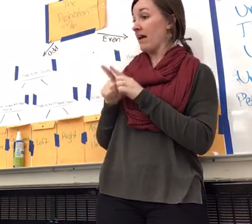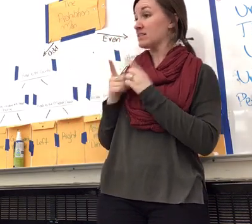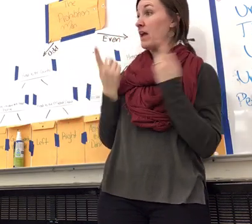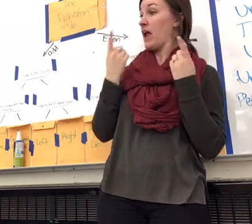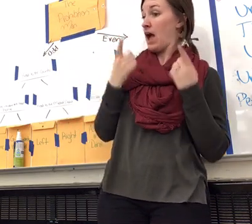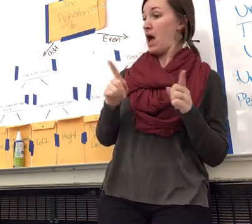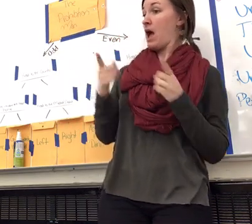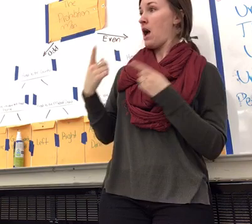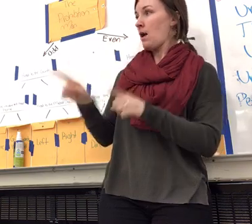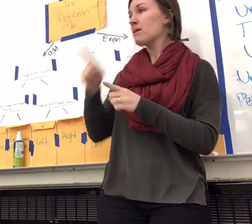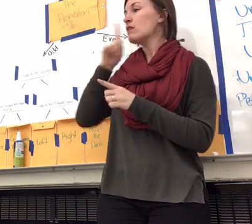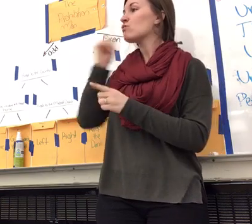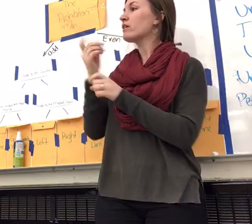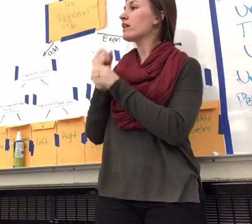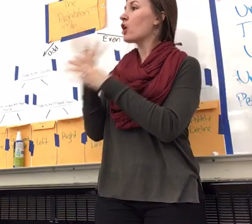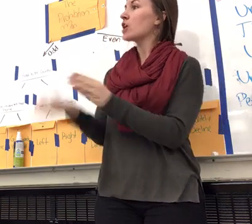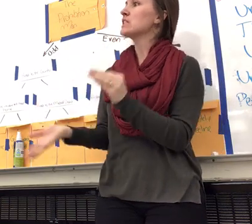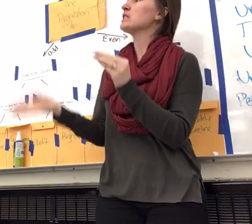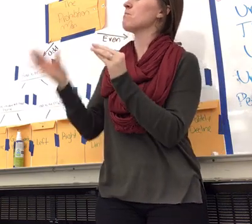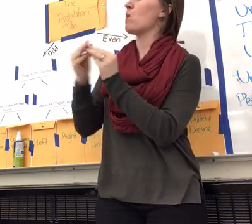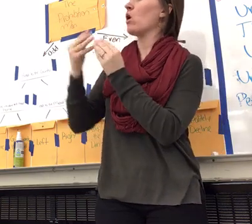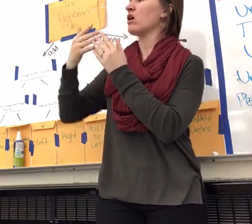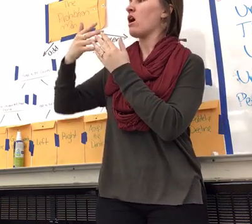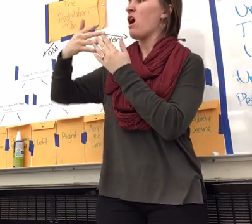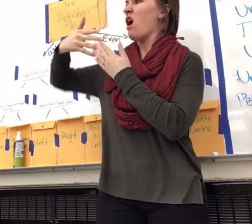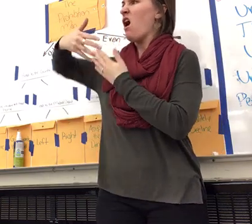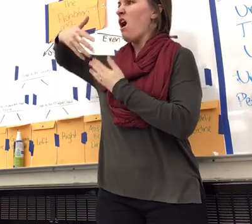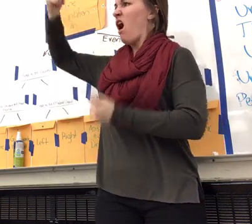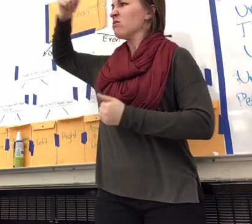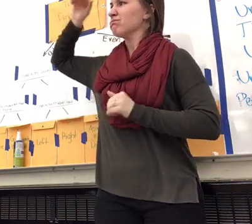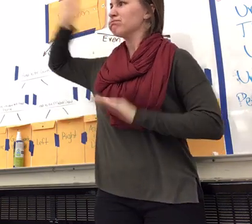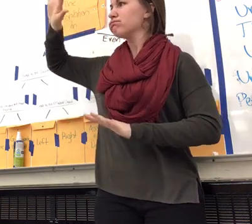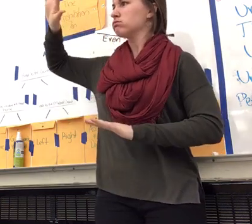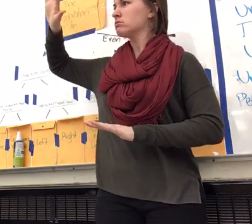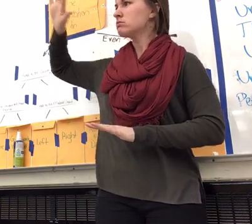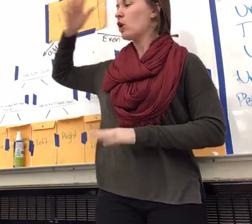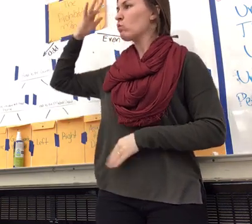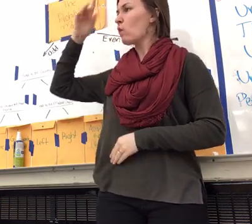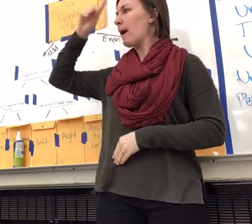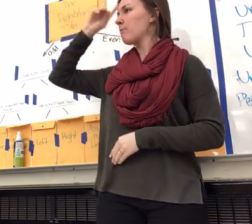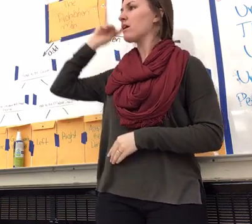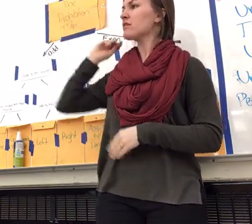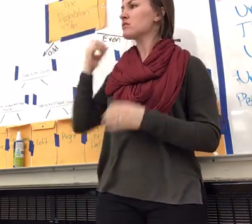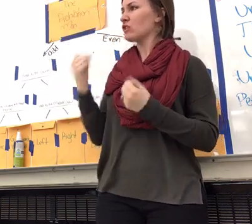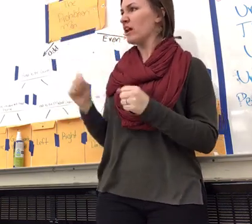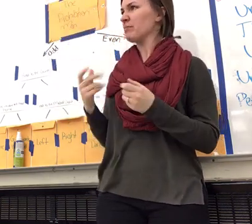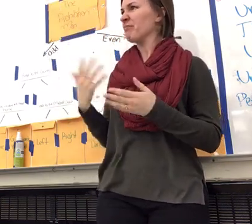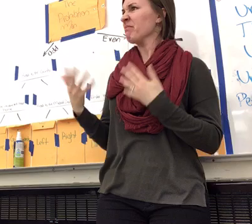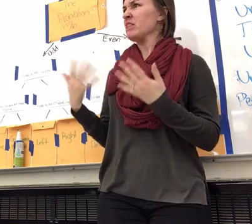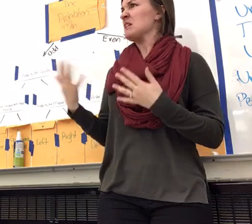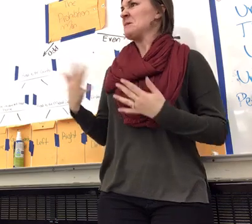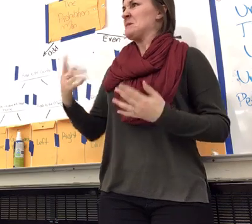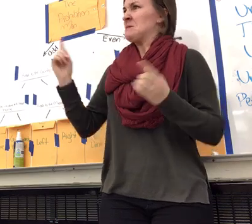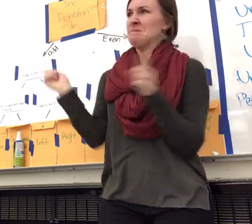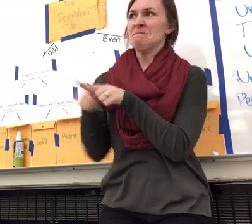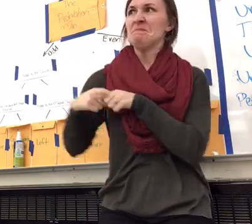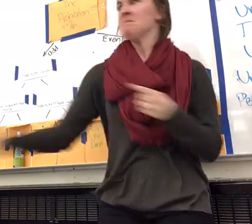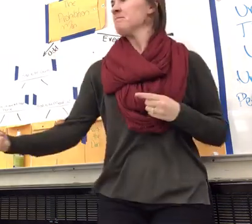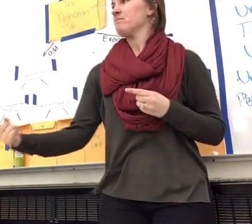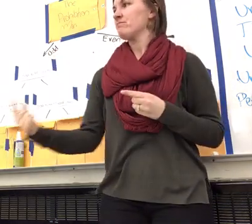sectionalize us more until eventually there's no more compromises. We can't just keep putting Band-Aids on things. We have to stitch it up. So, Compromise of